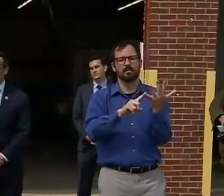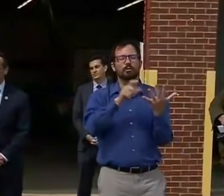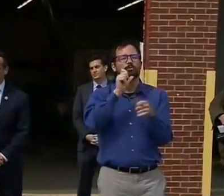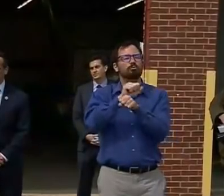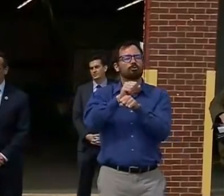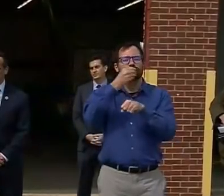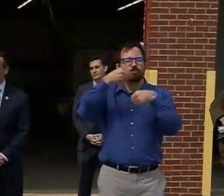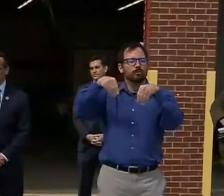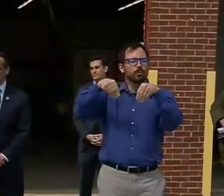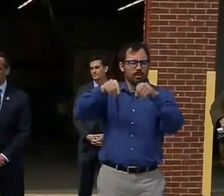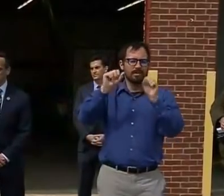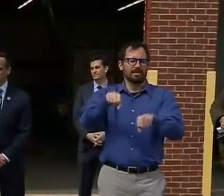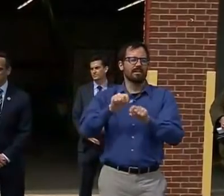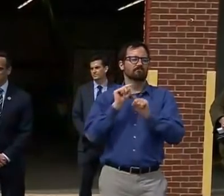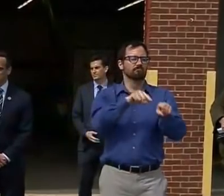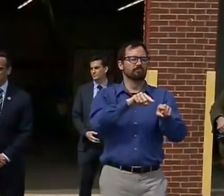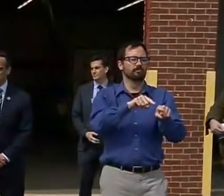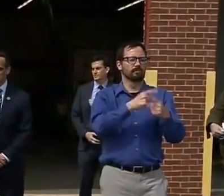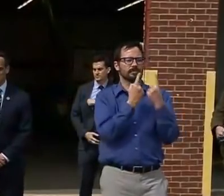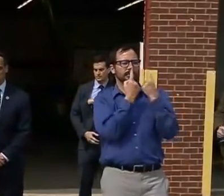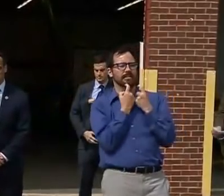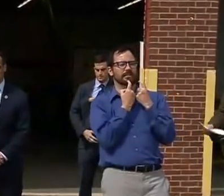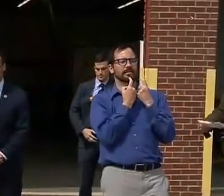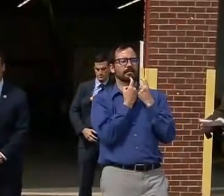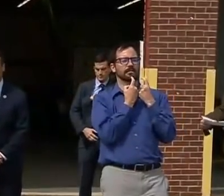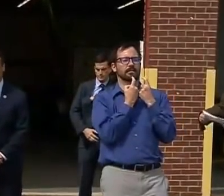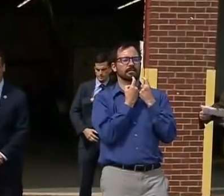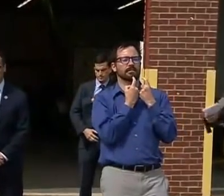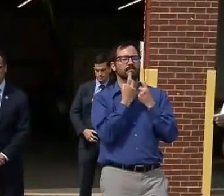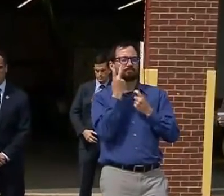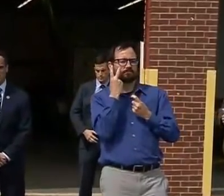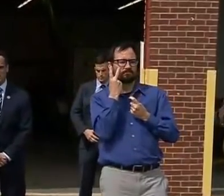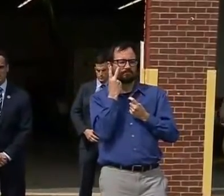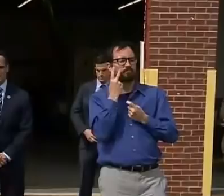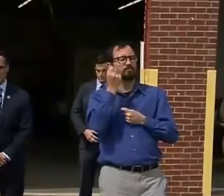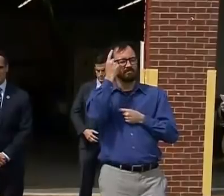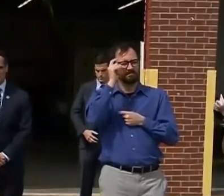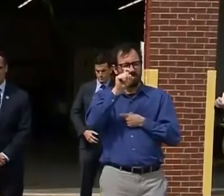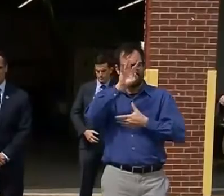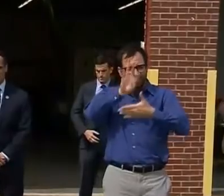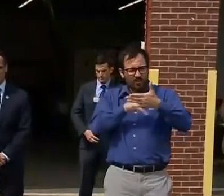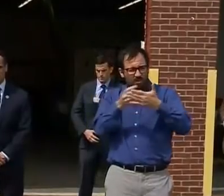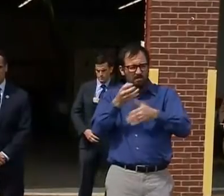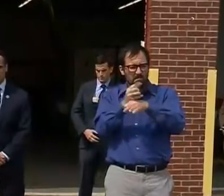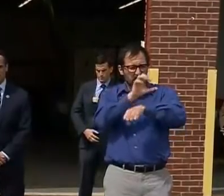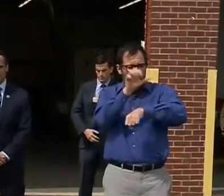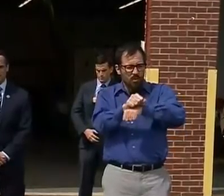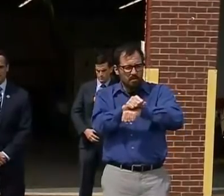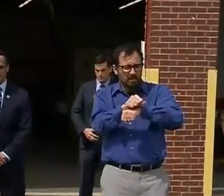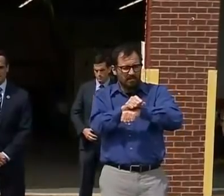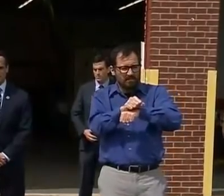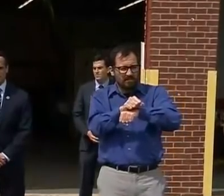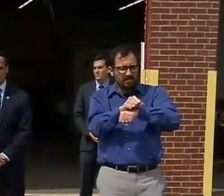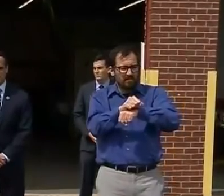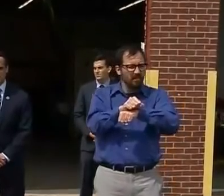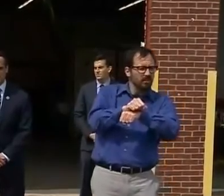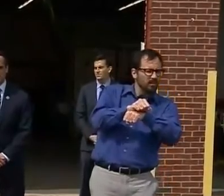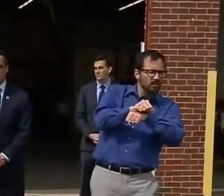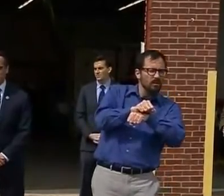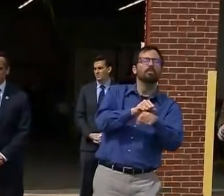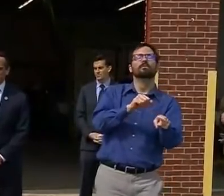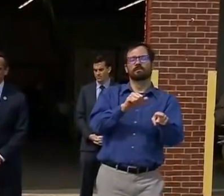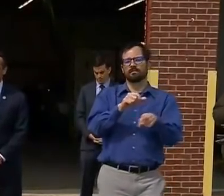schedule an appointment to receive COVID-19 testing at the Gillette Stadium in Foxborough and at the Big E Fairgrounds in